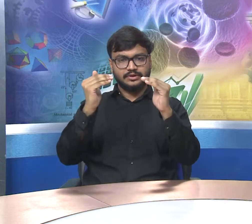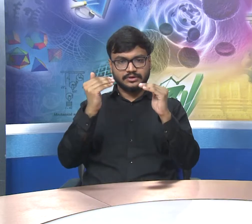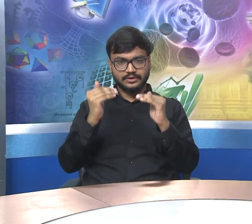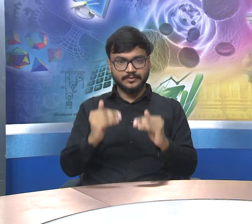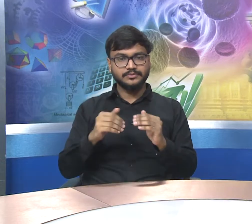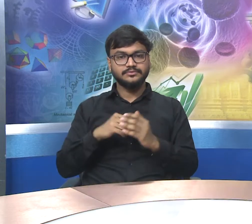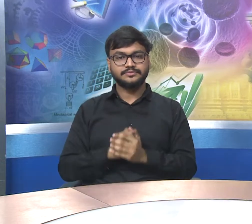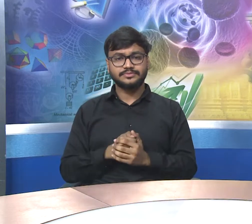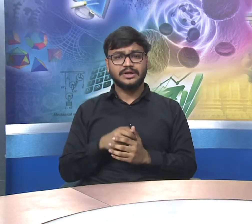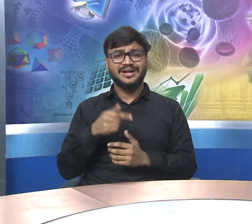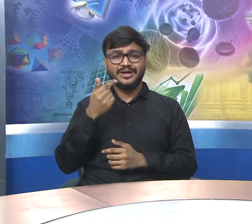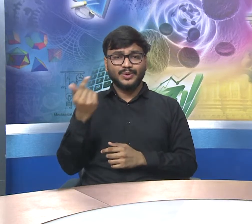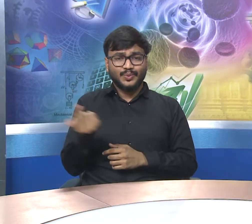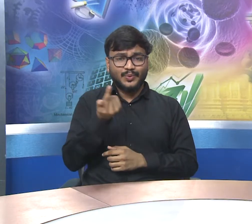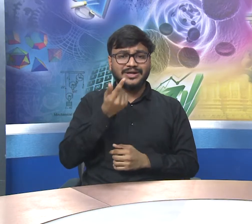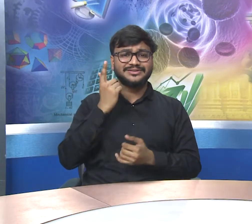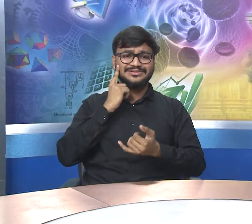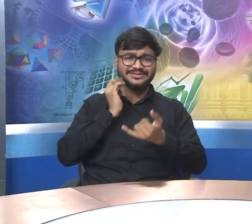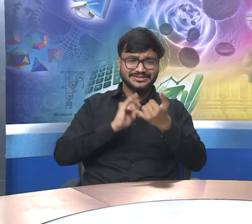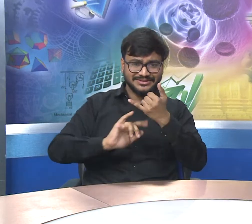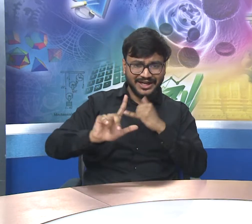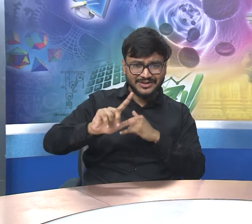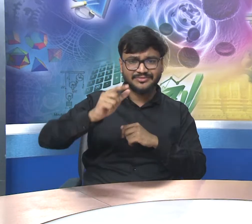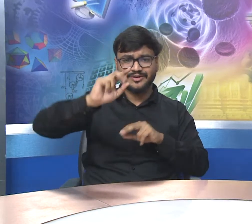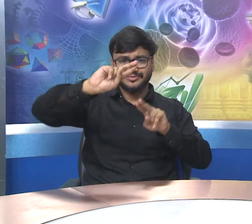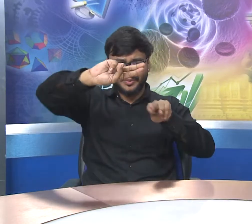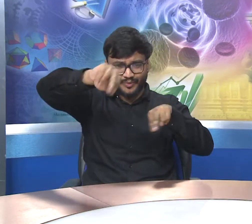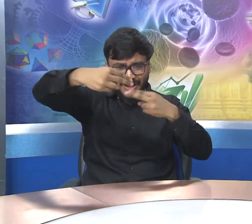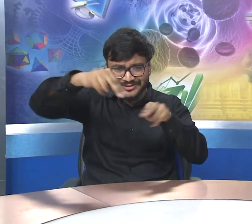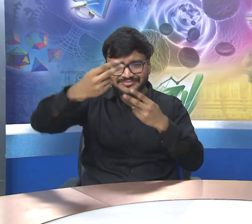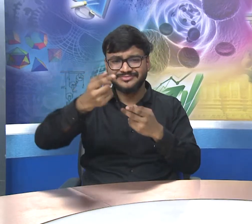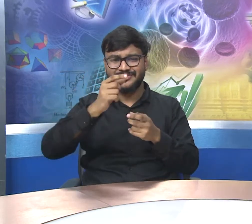high as much as Western's medical services.